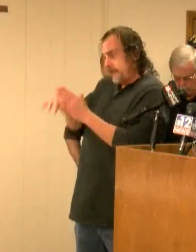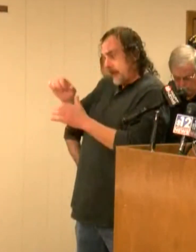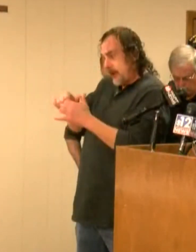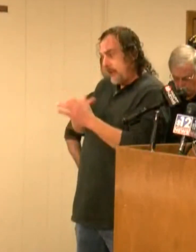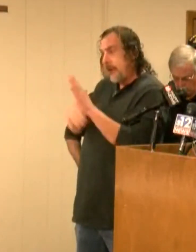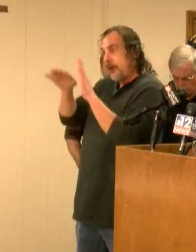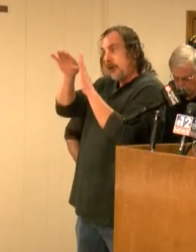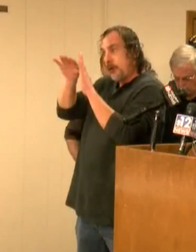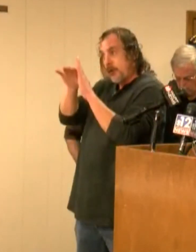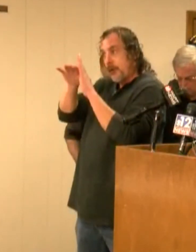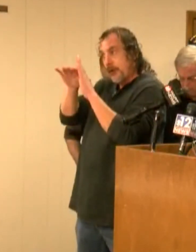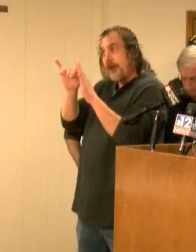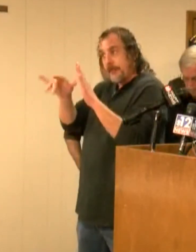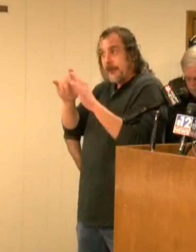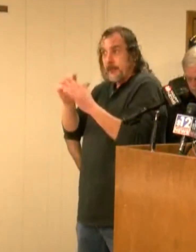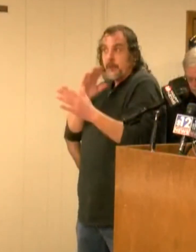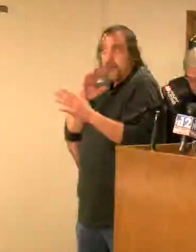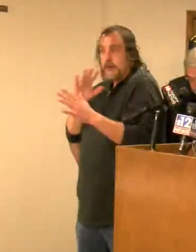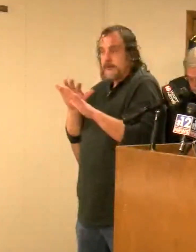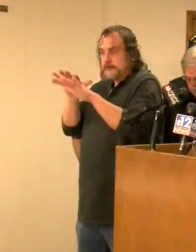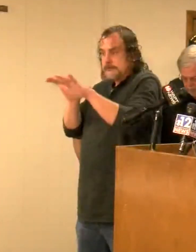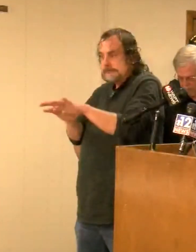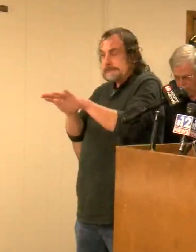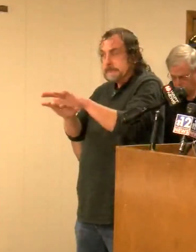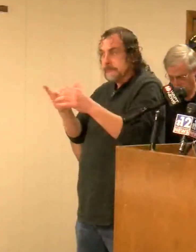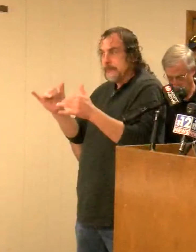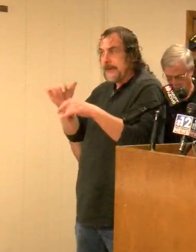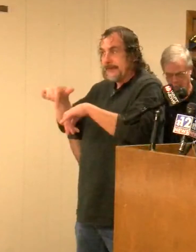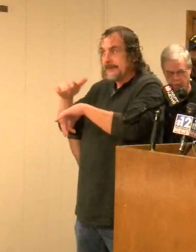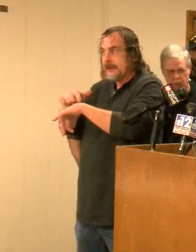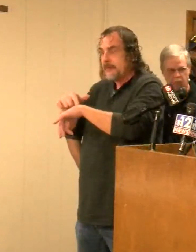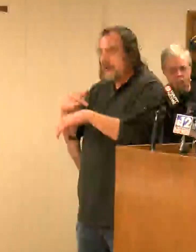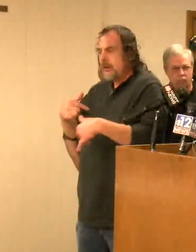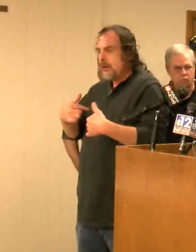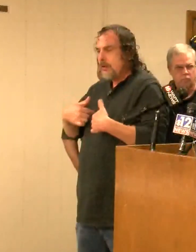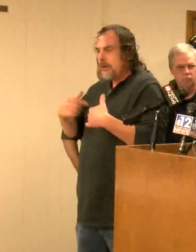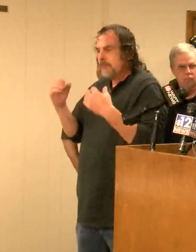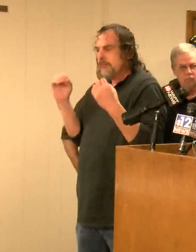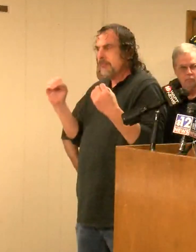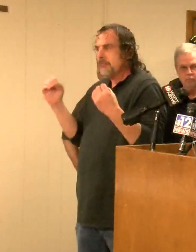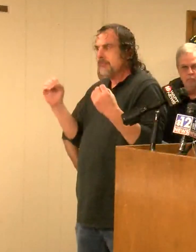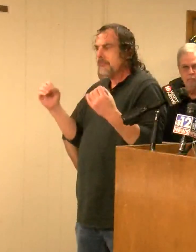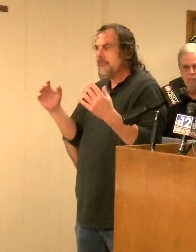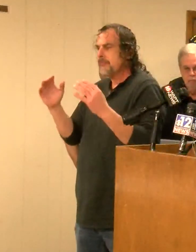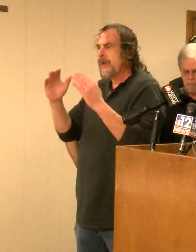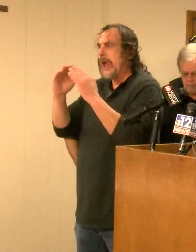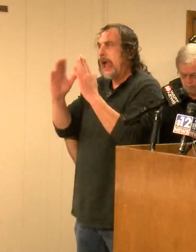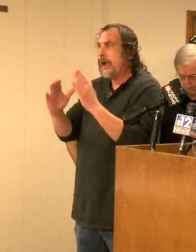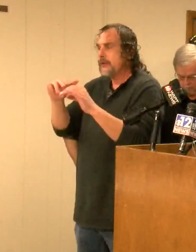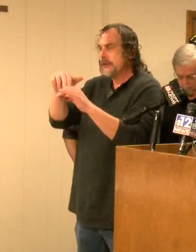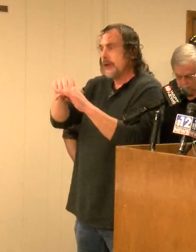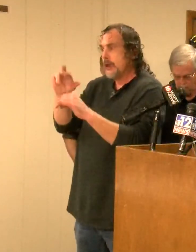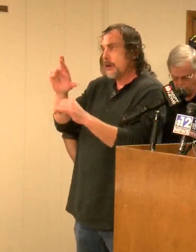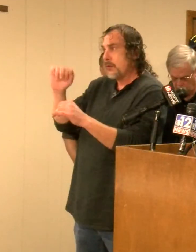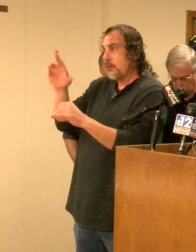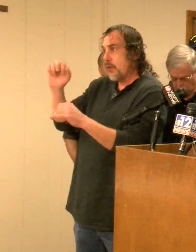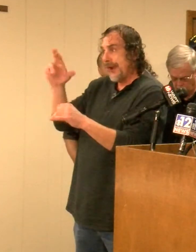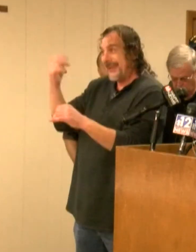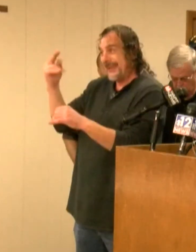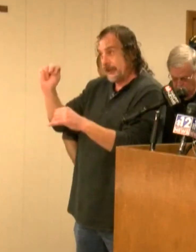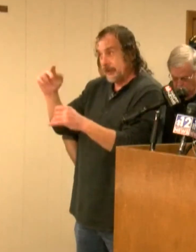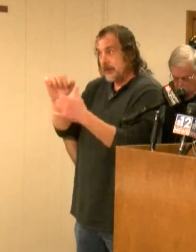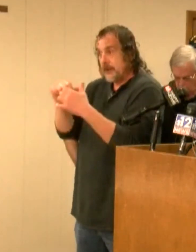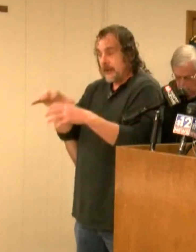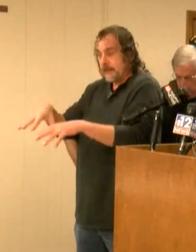from the Barnett Reservoir. At this time, we have not been made aware of any residences in Rankin County that have taken on